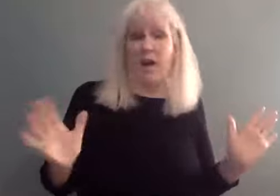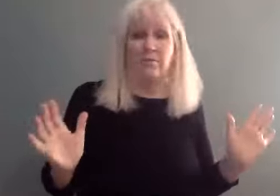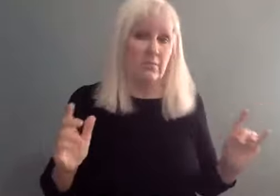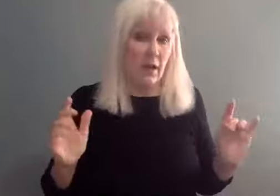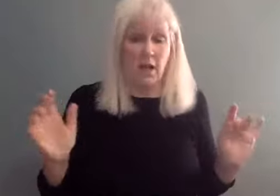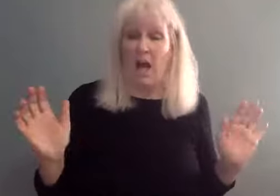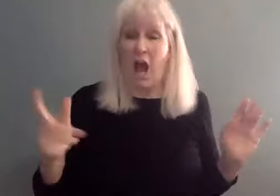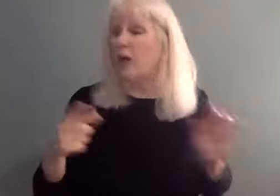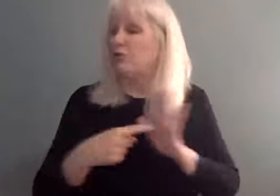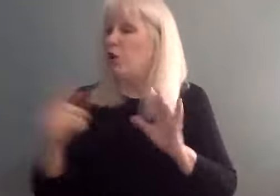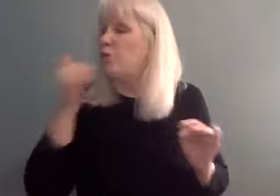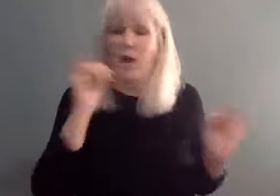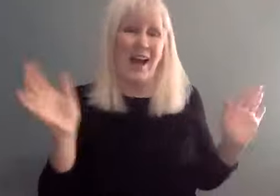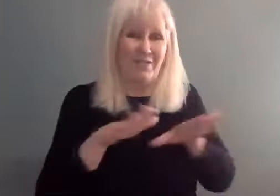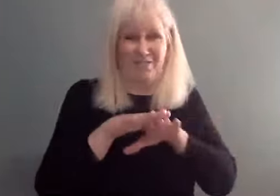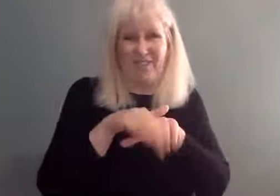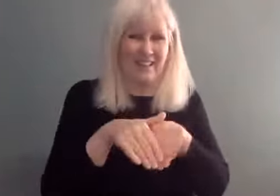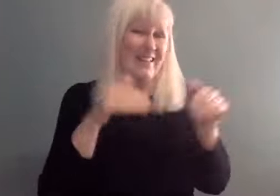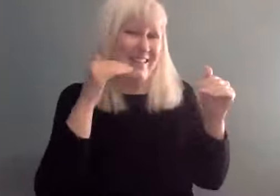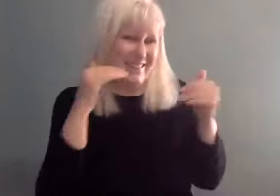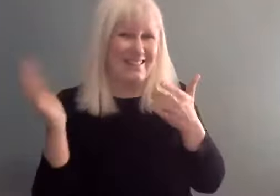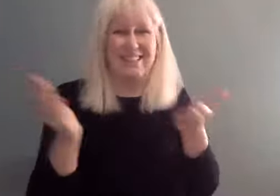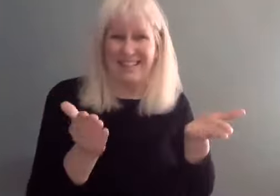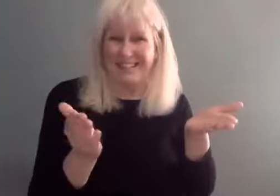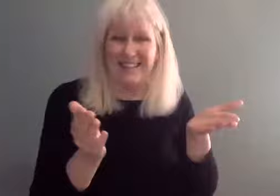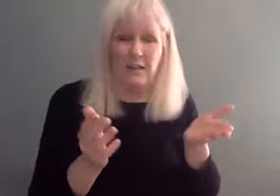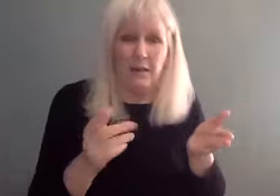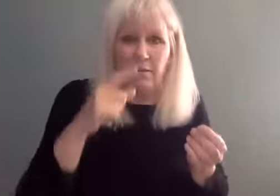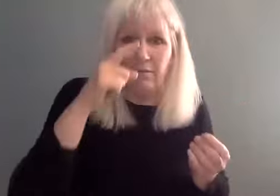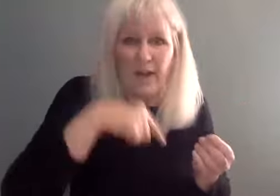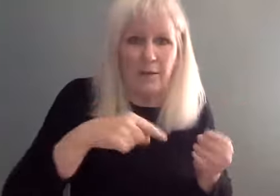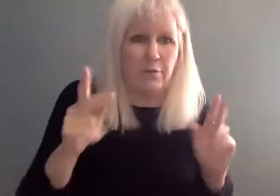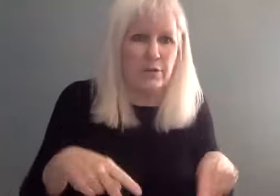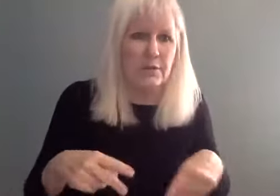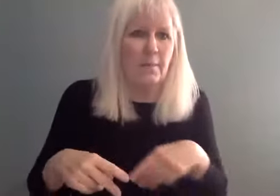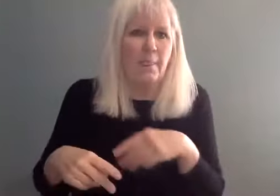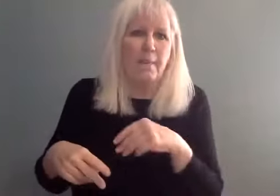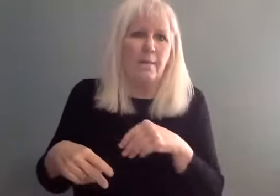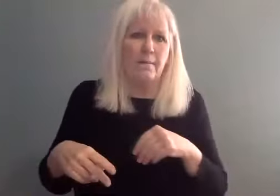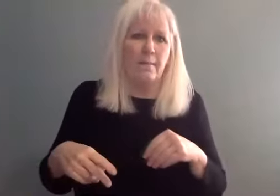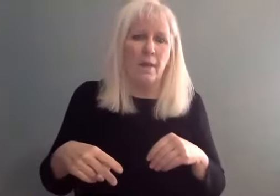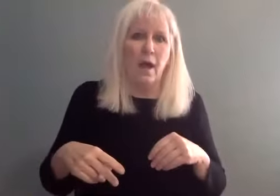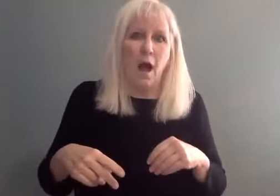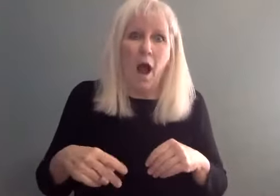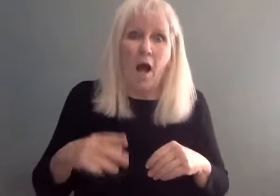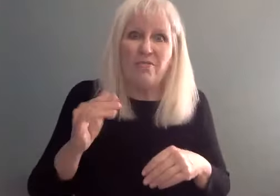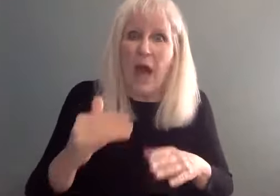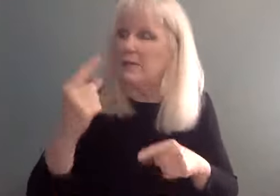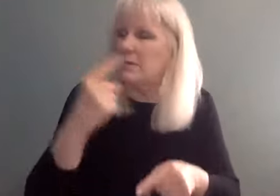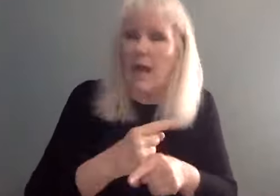just faked it. I faked it. They're going to know I'm a big phony. My tips were doubled by the time my shift was halfway done. I thought, okay, maybe I'll listen